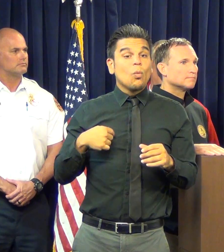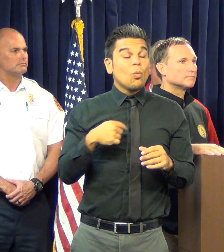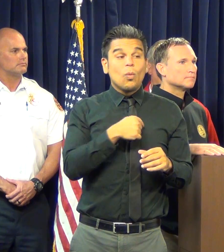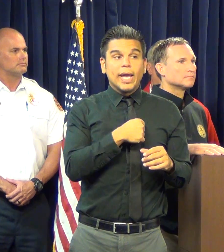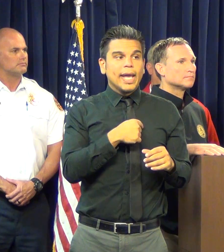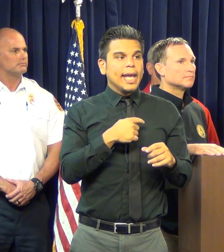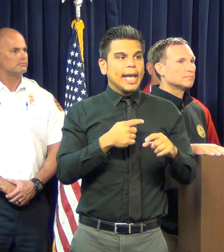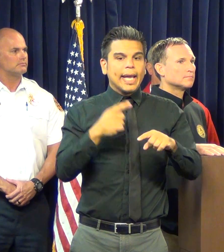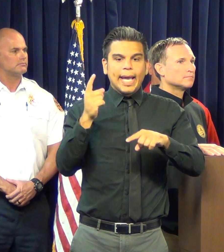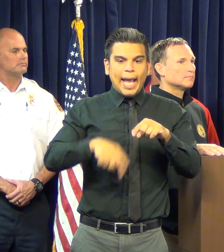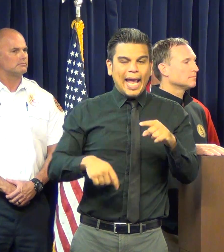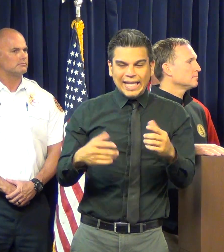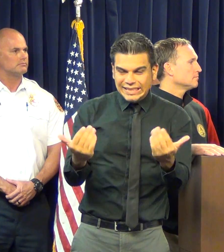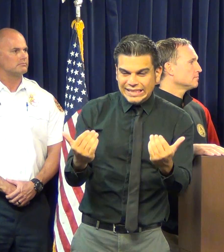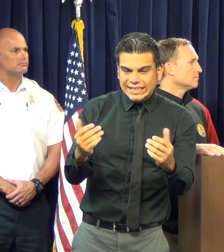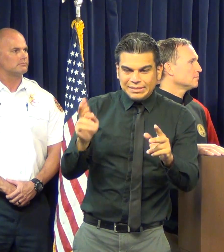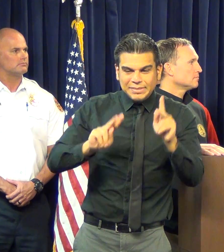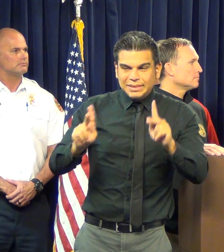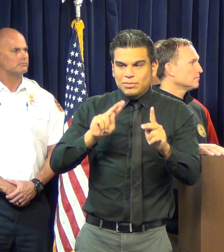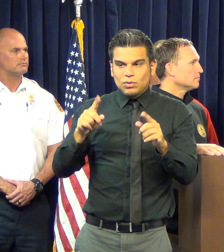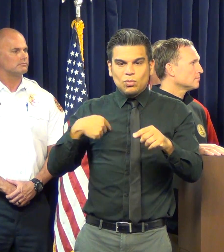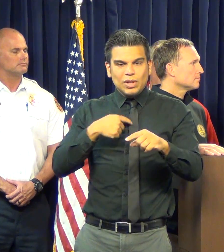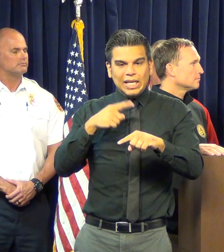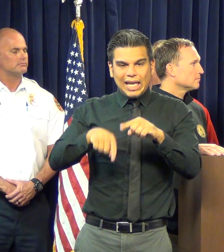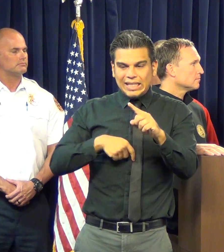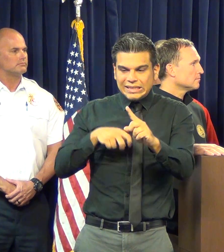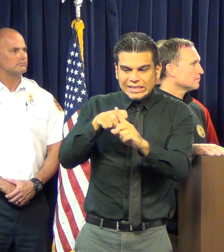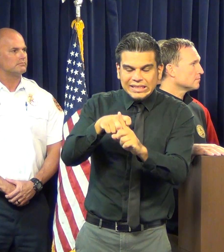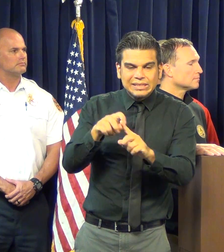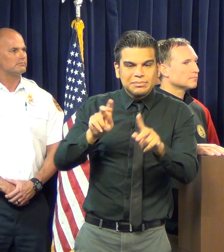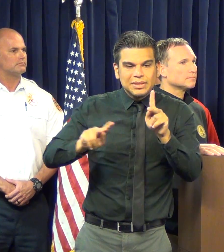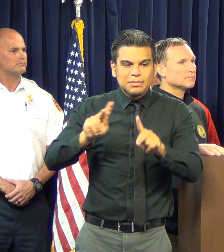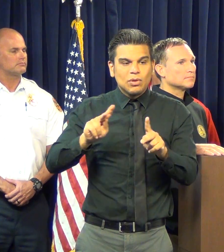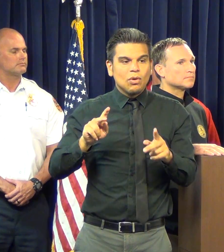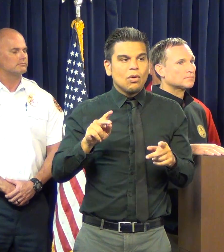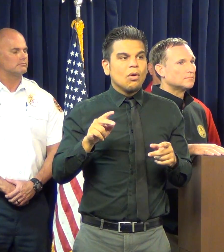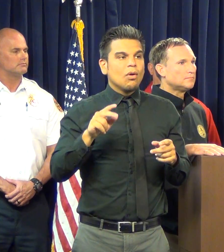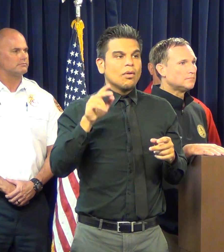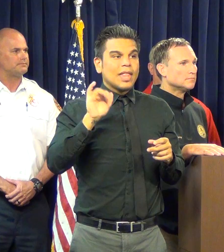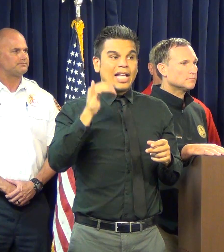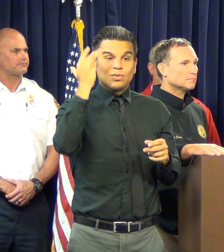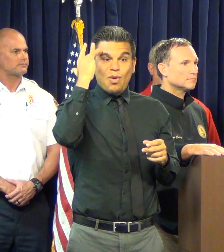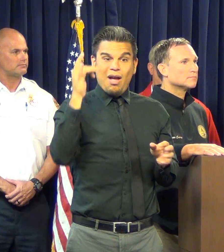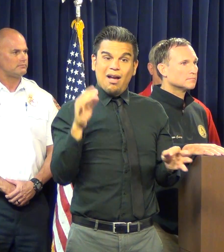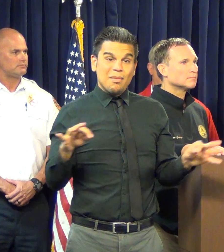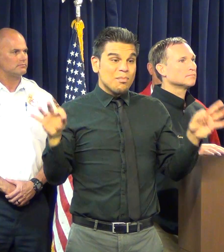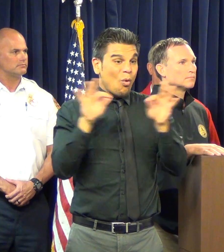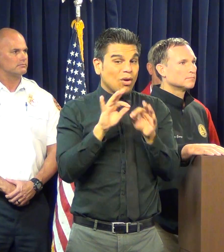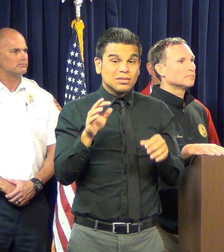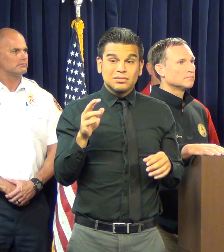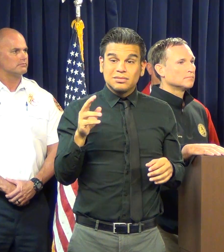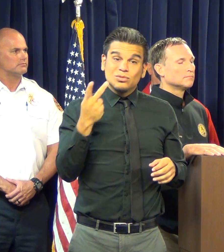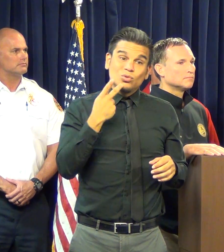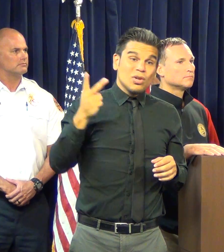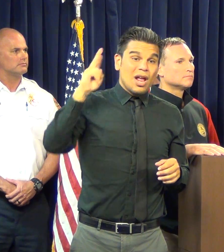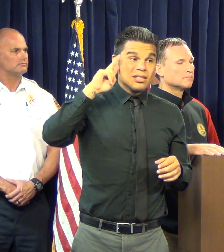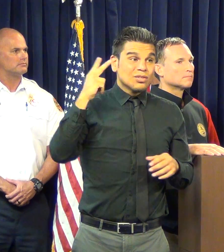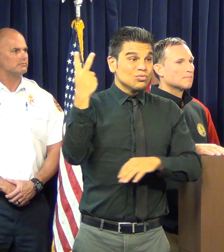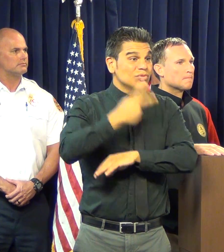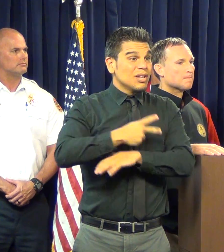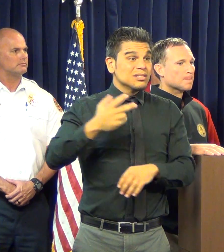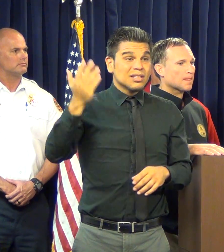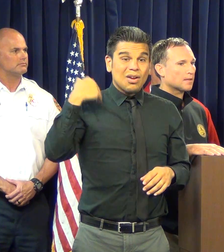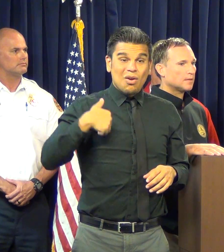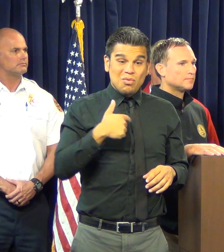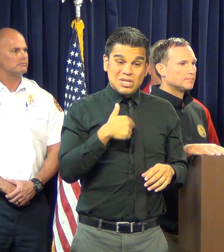able to get to people. And I think, again, to echo the mayor, this goes back to us calling for evacuations, 2 days ago now. So people